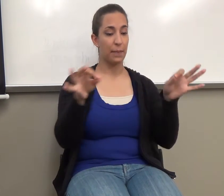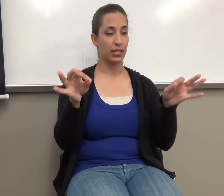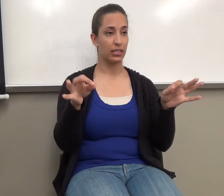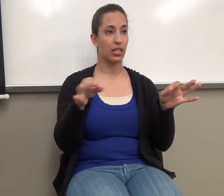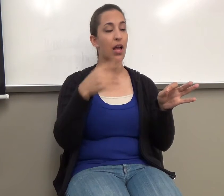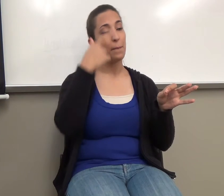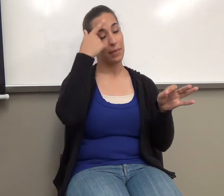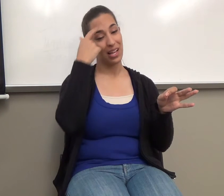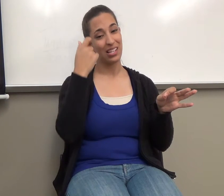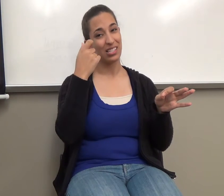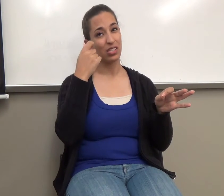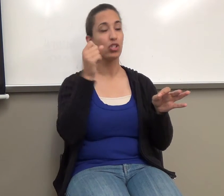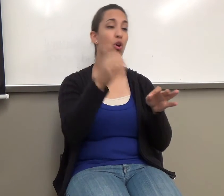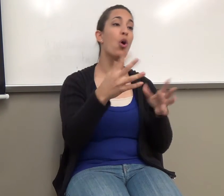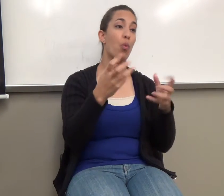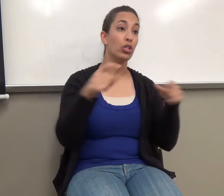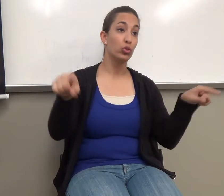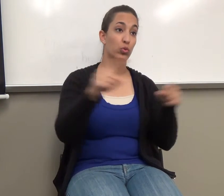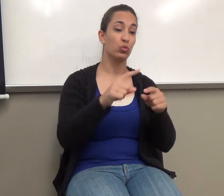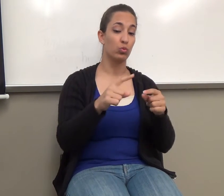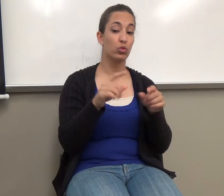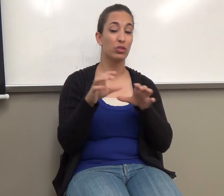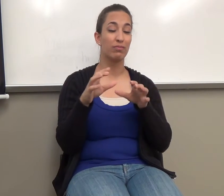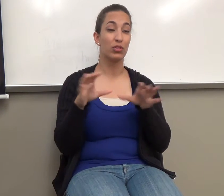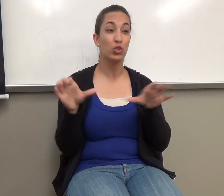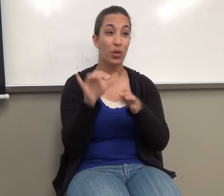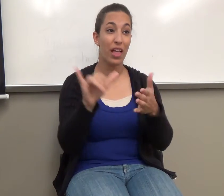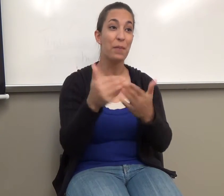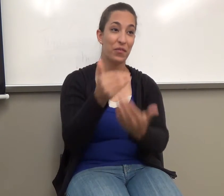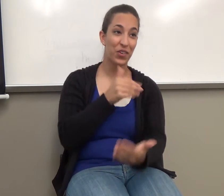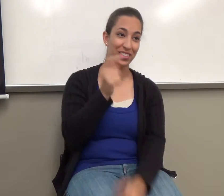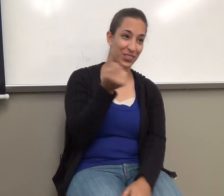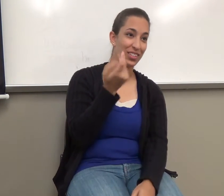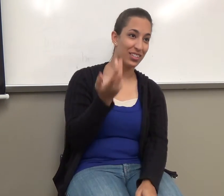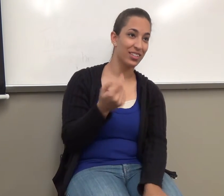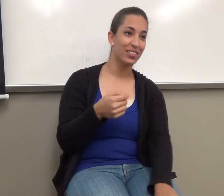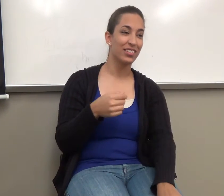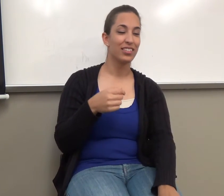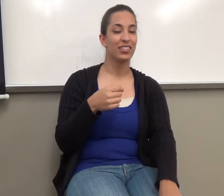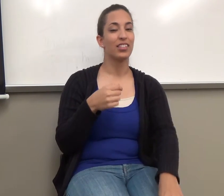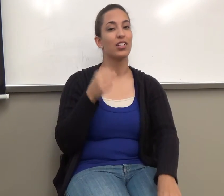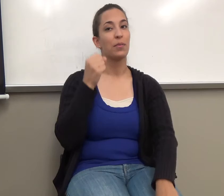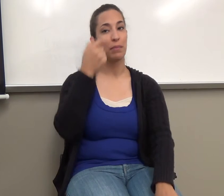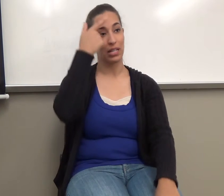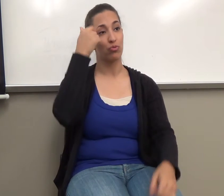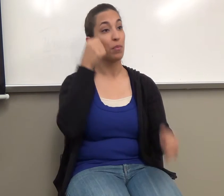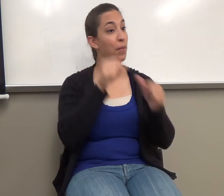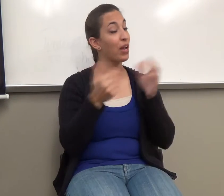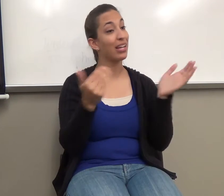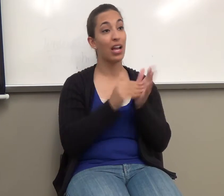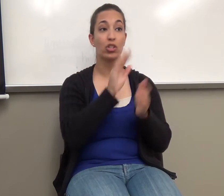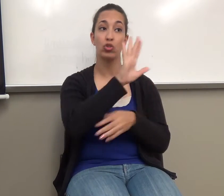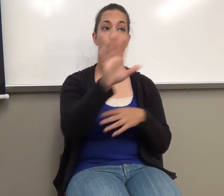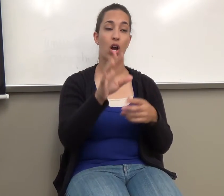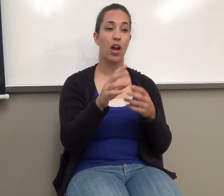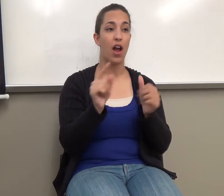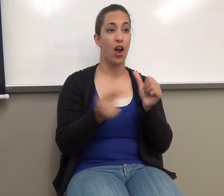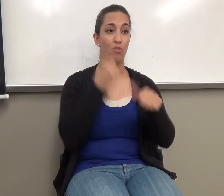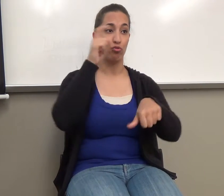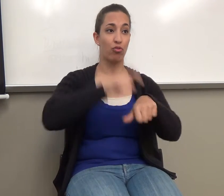Because again, remember, your rough drafts are due a week from today. So